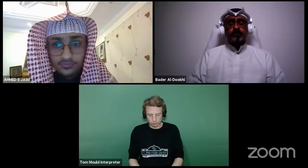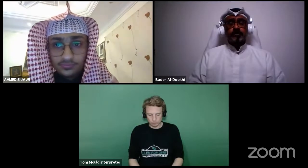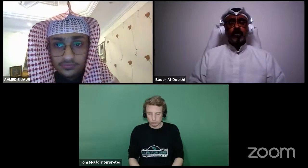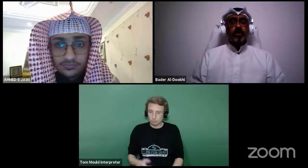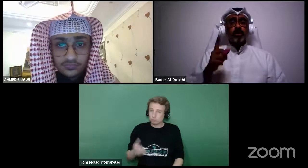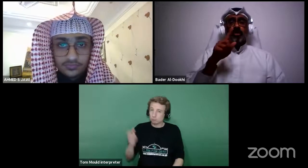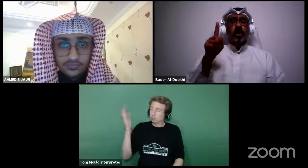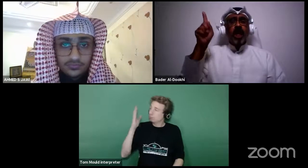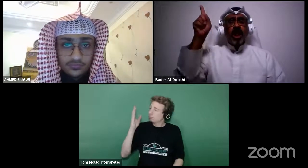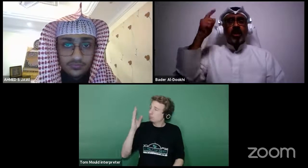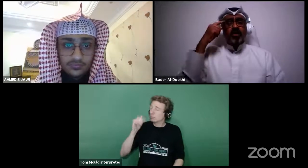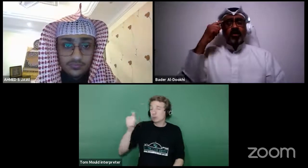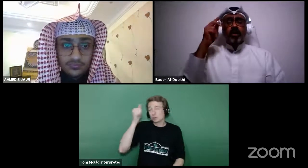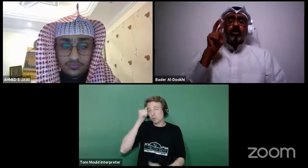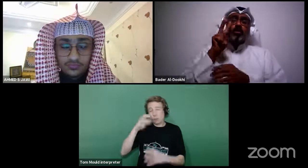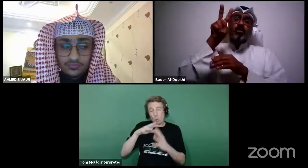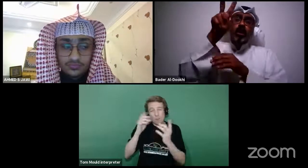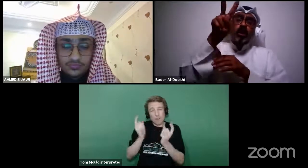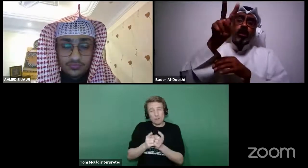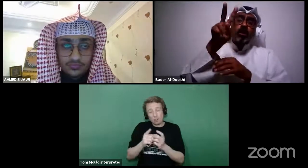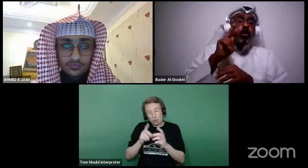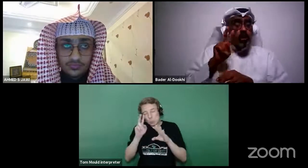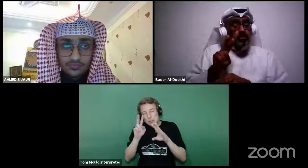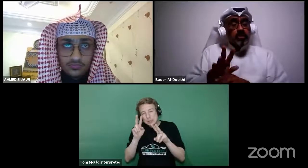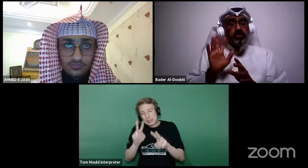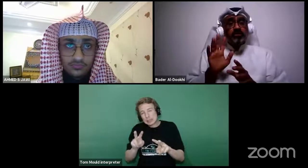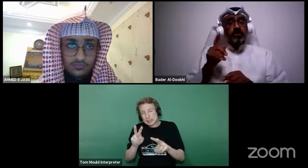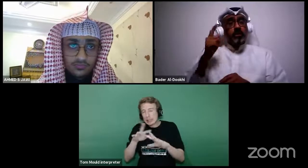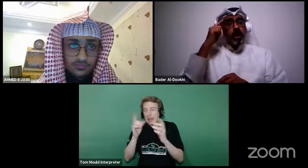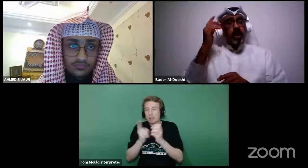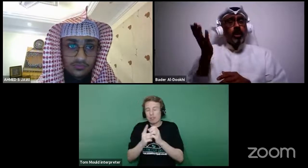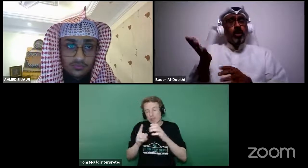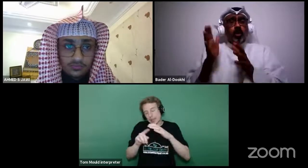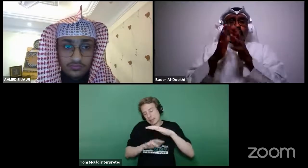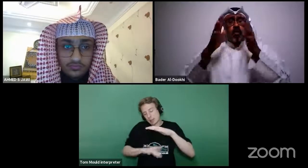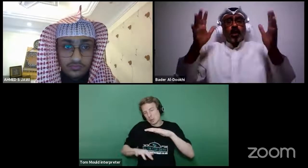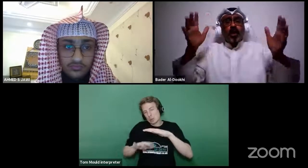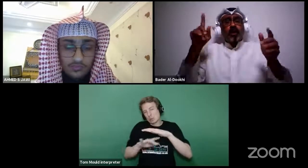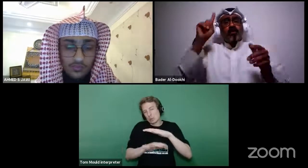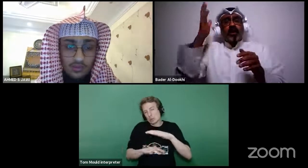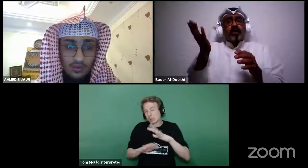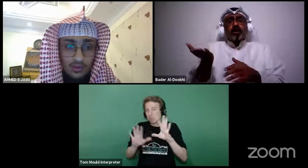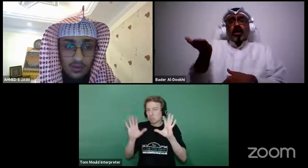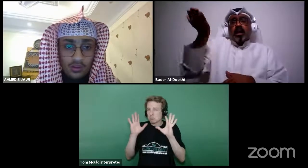of the unseen and the seen, the most great, the most high.